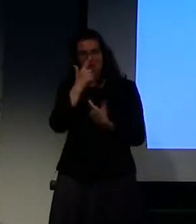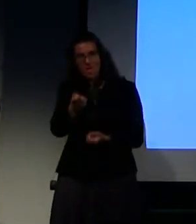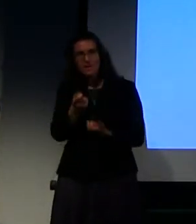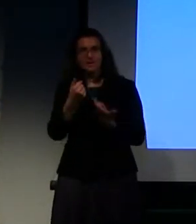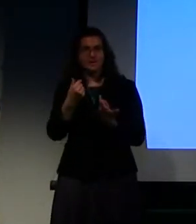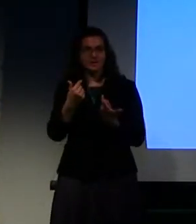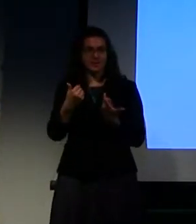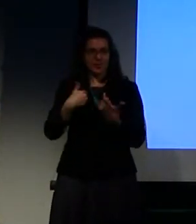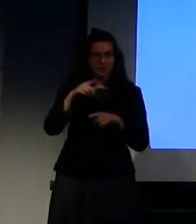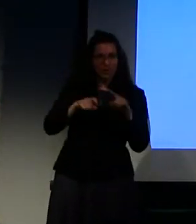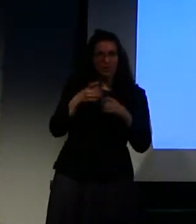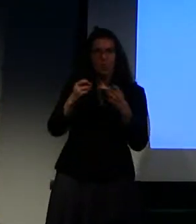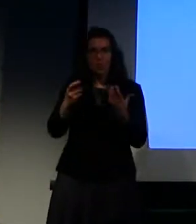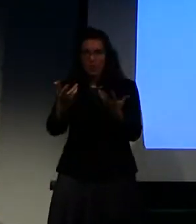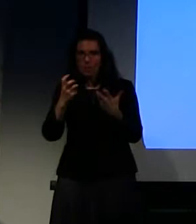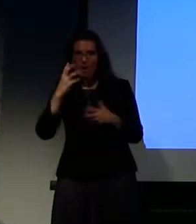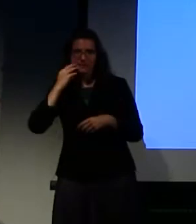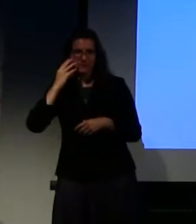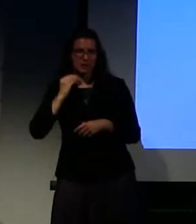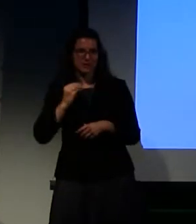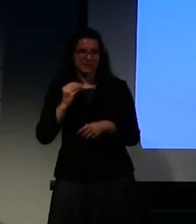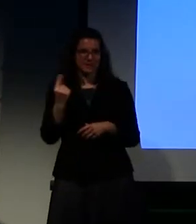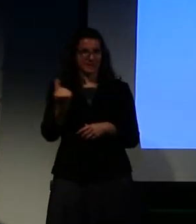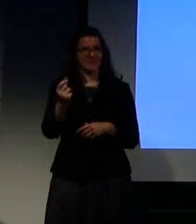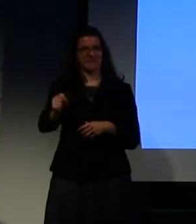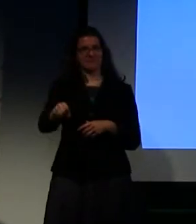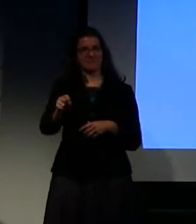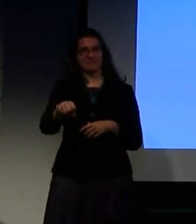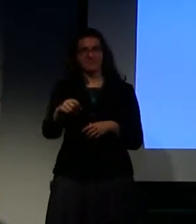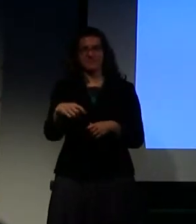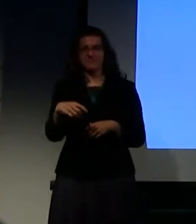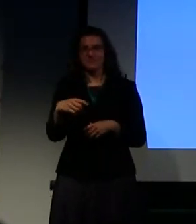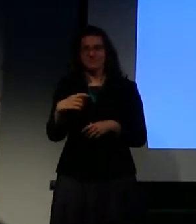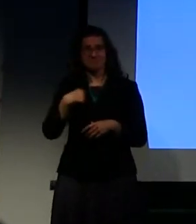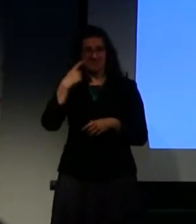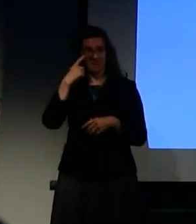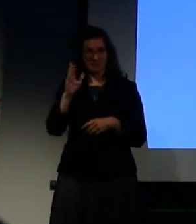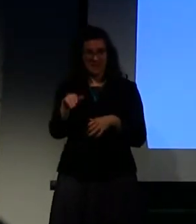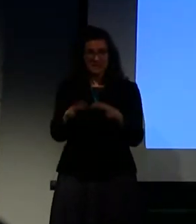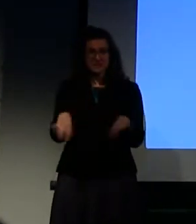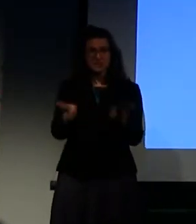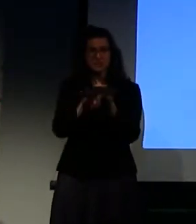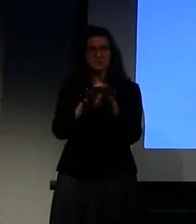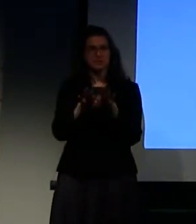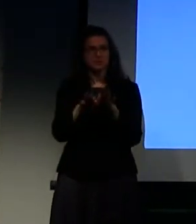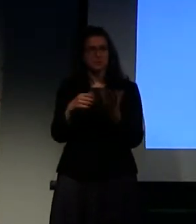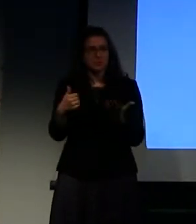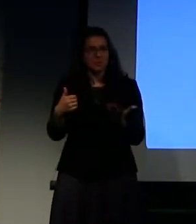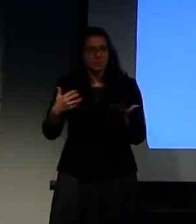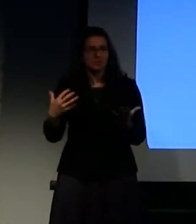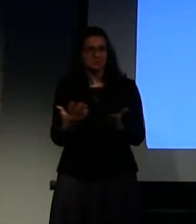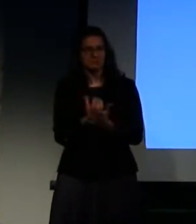questions or we want to experience something. I think that that's important to have this experience.